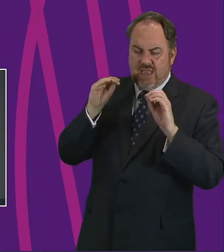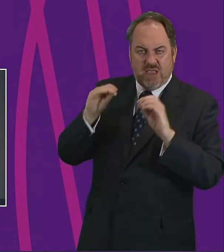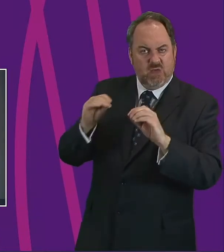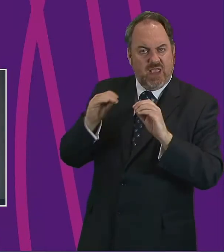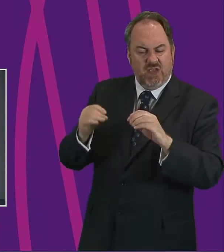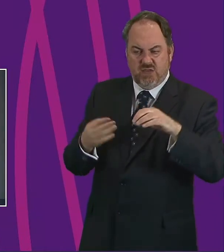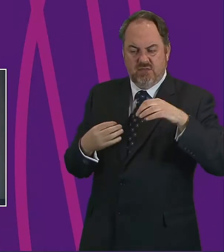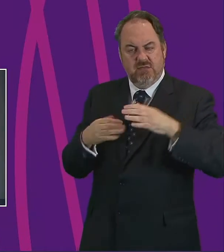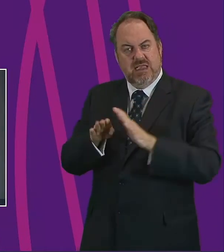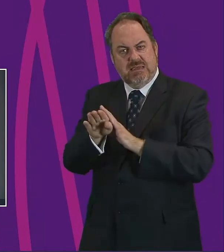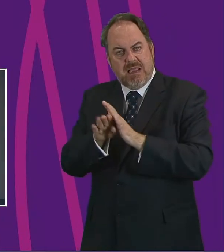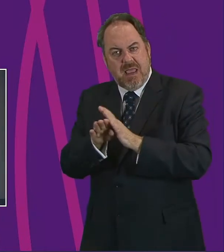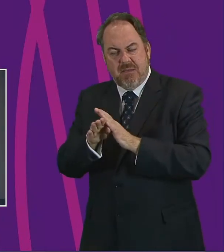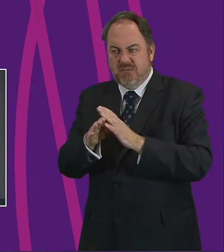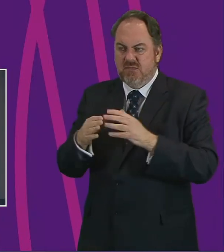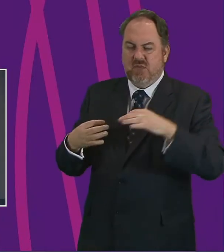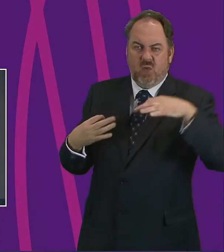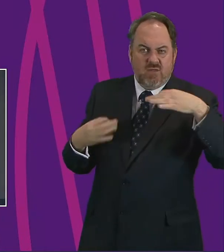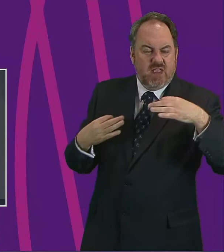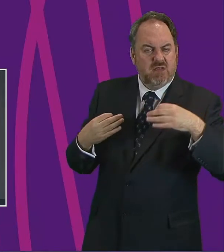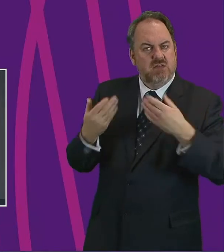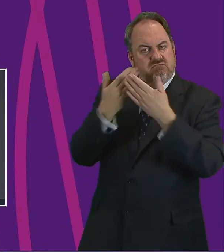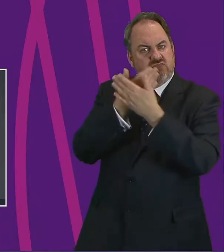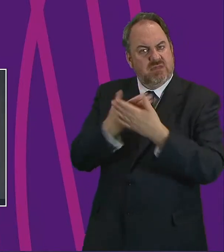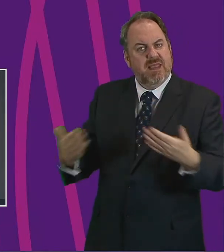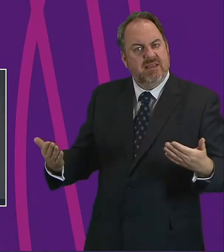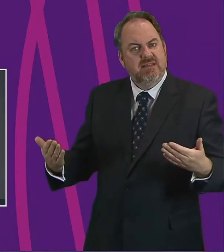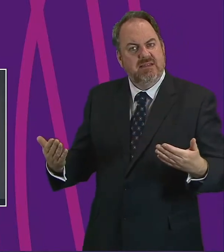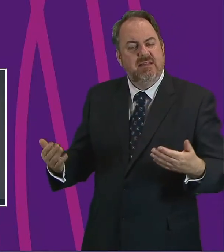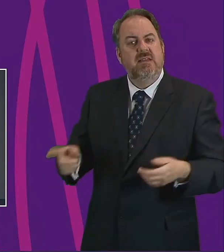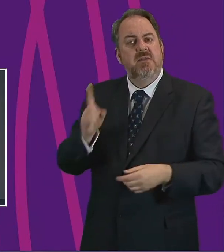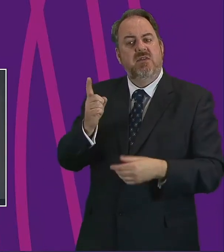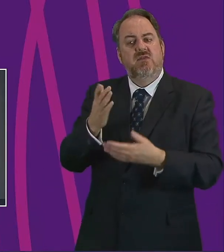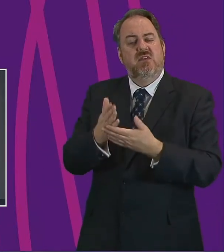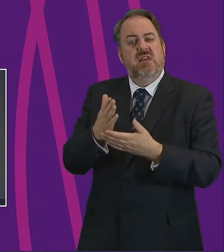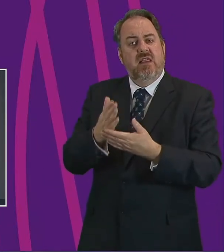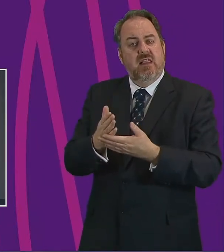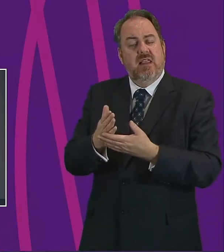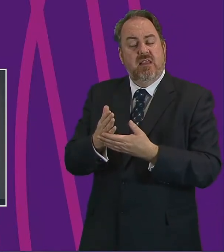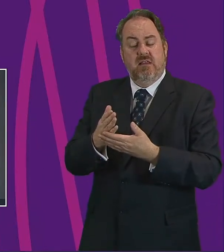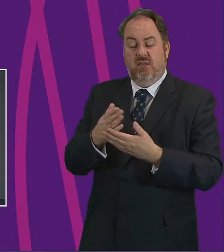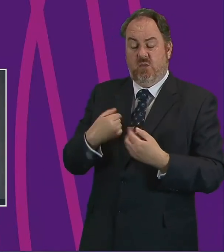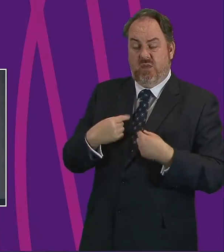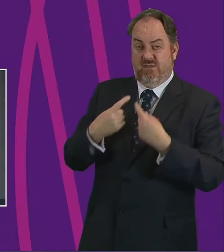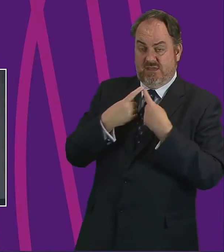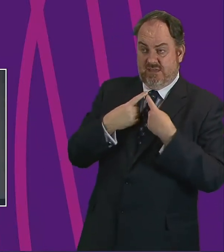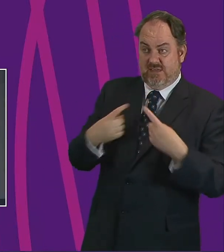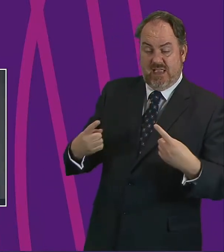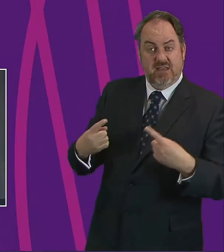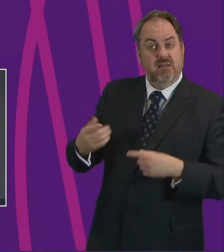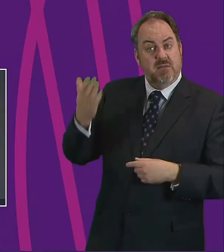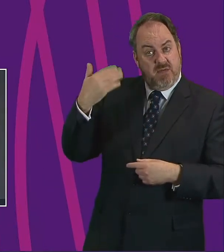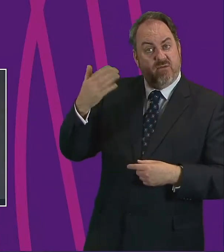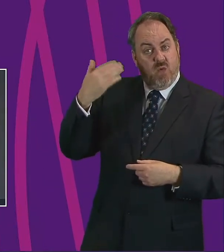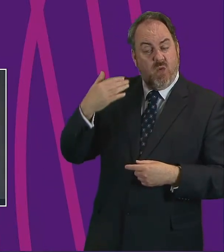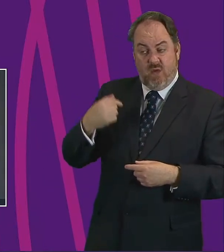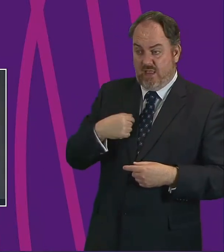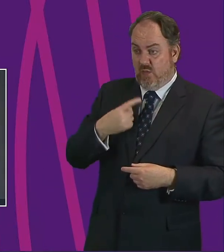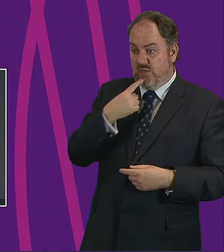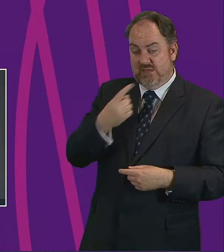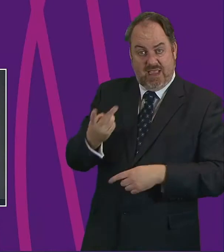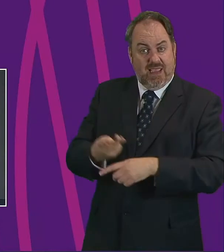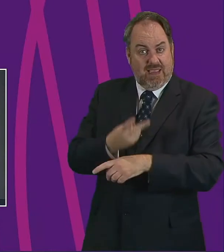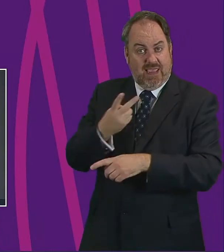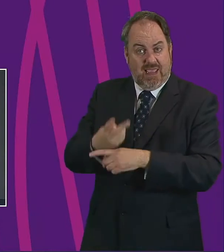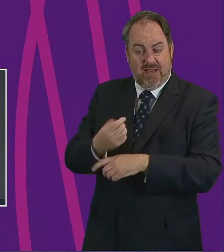represents a significant part of that process. But what my statement acknowledged, and I've acknowledged this in my answer to